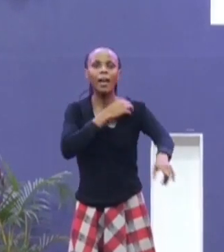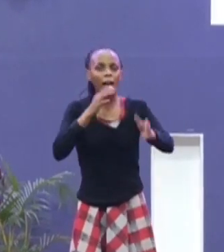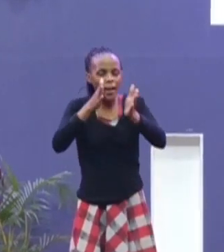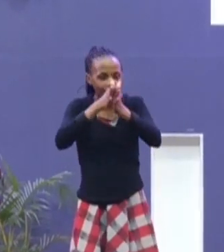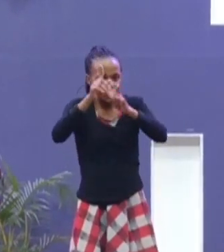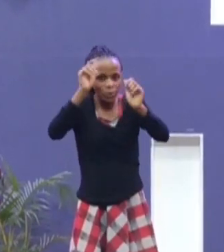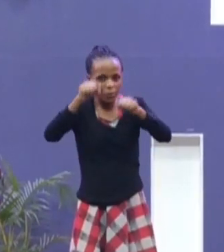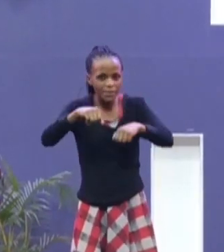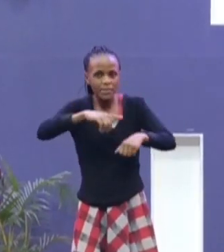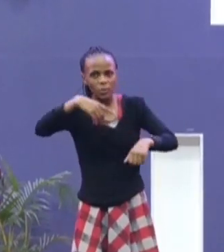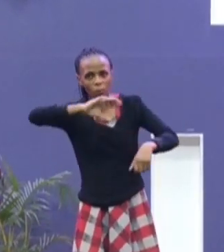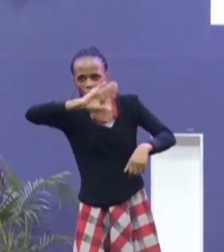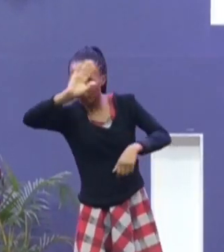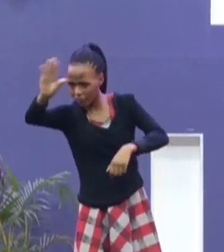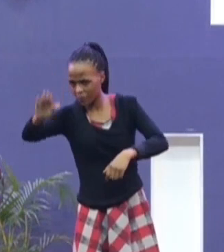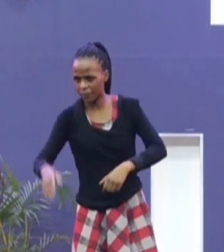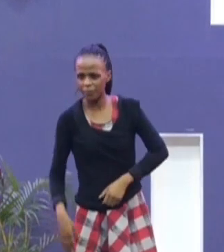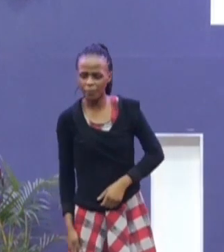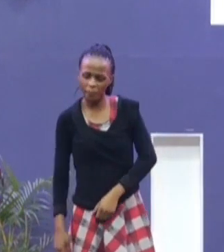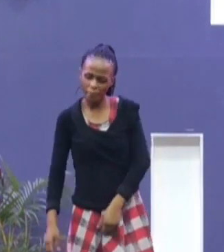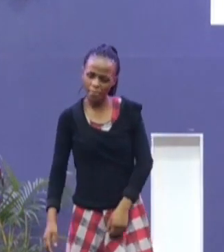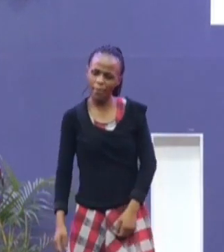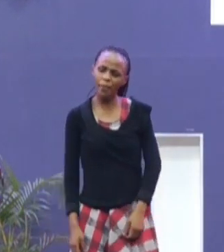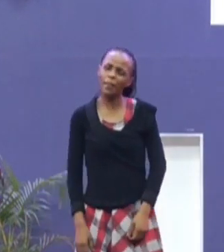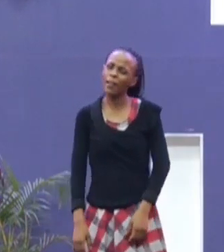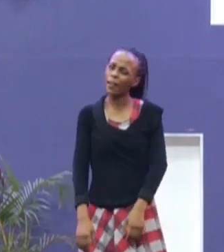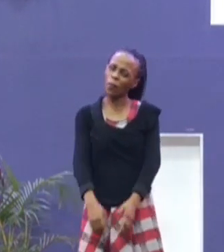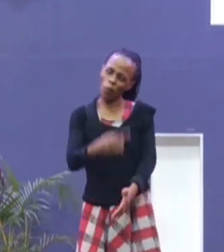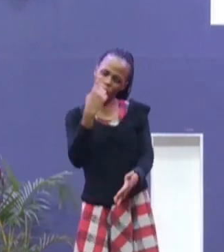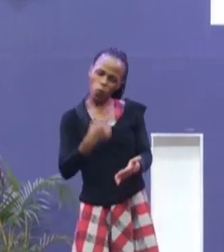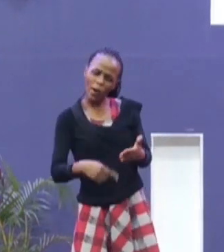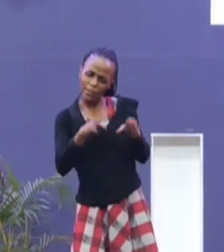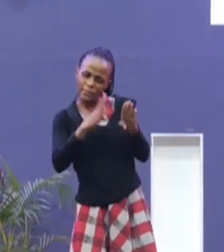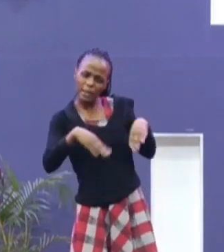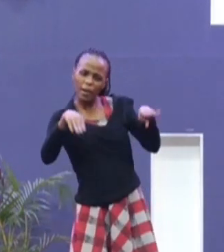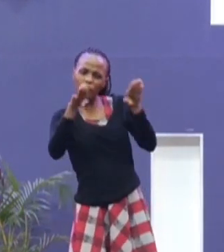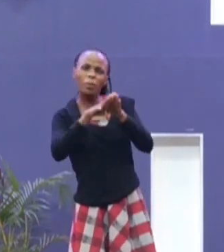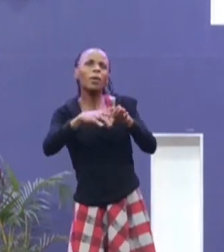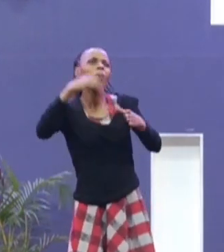back. Awono ino okuddayo. What are those conformities?